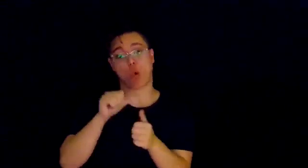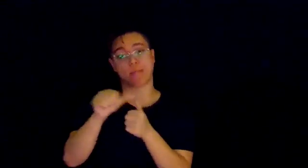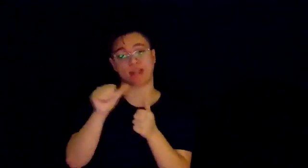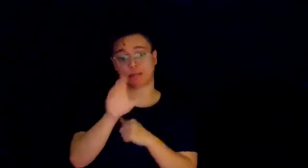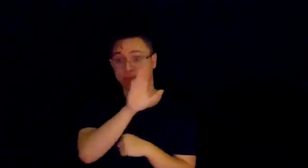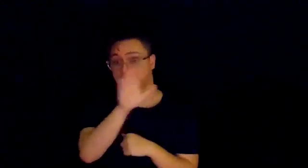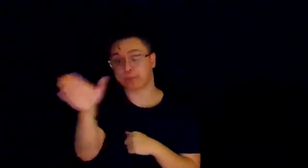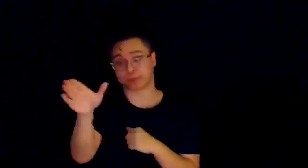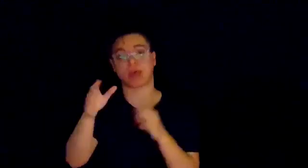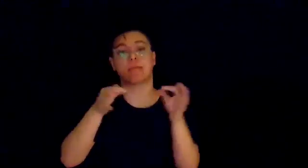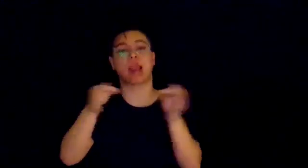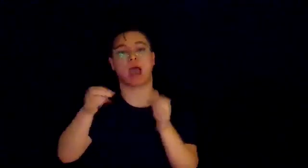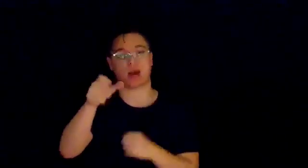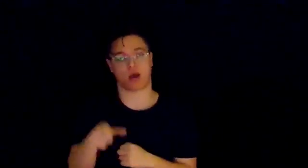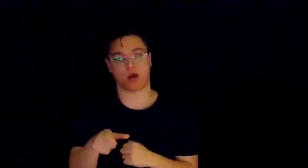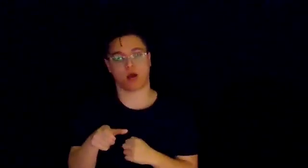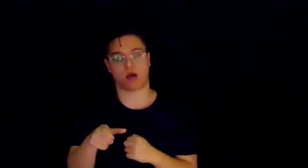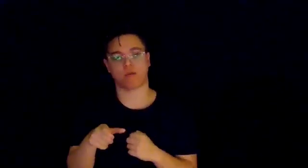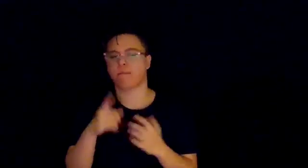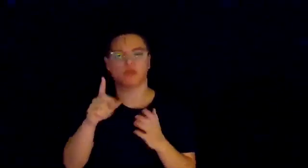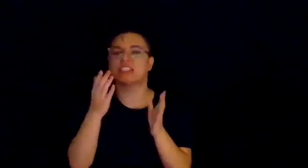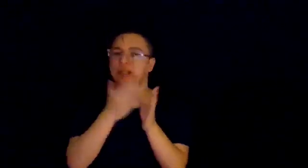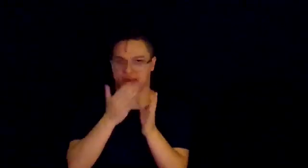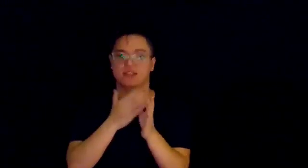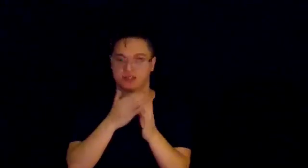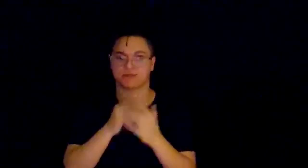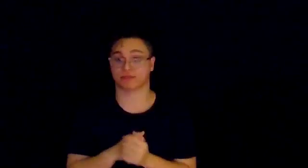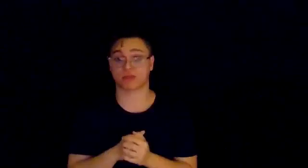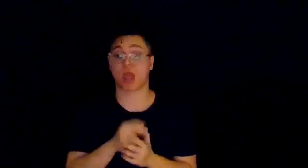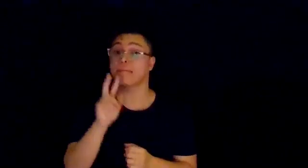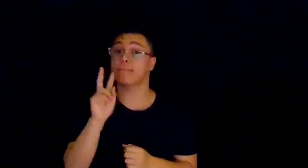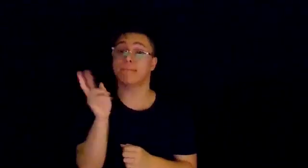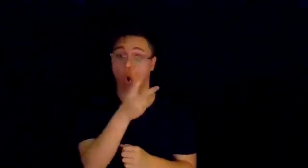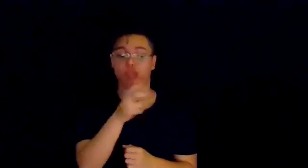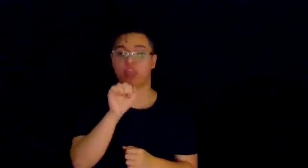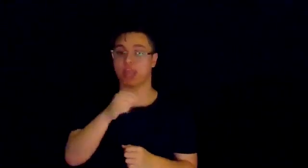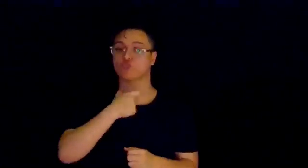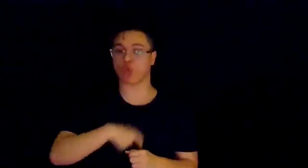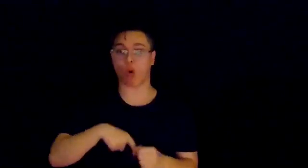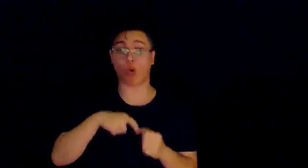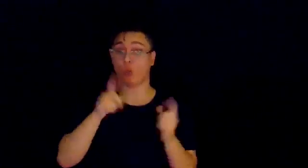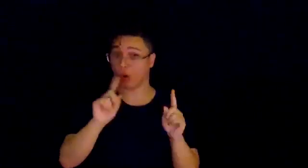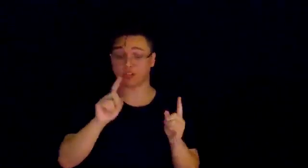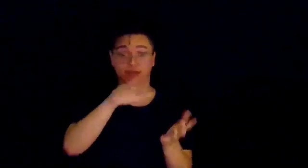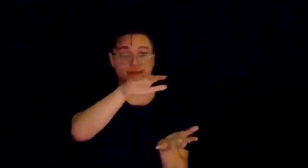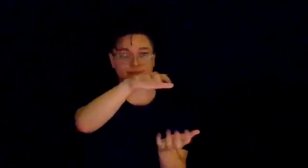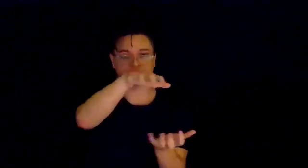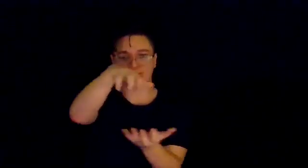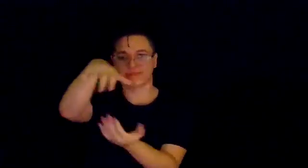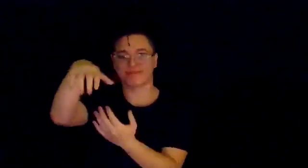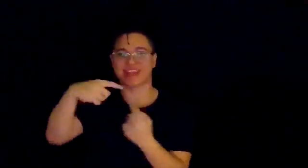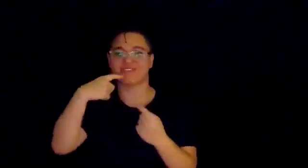your situation is very complicated. So maybe it would be good to go straight to a planner, but it really depends.